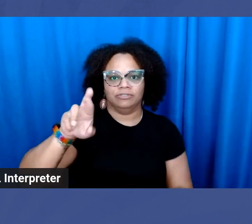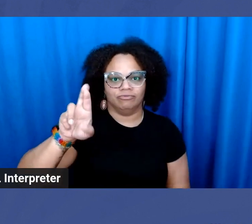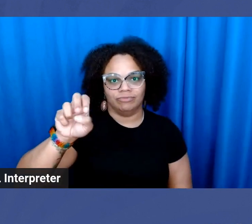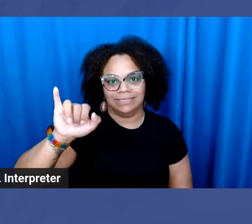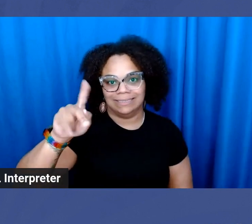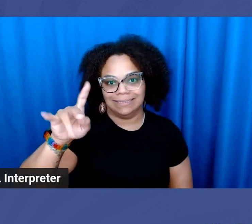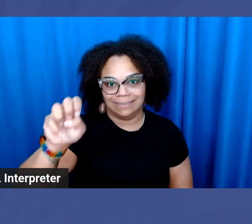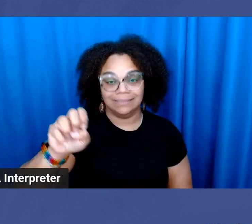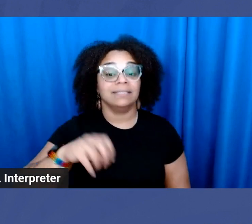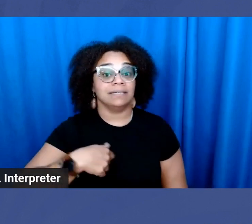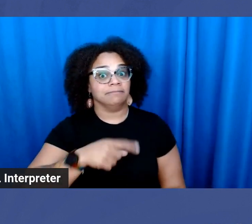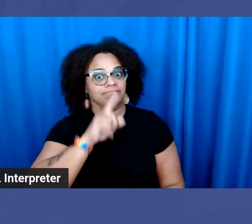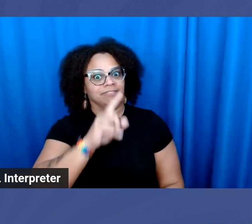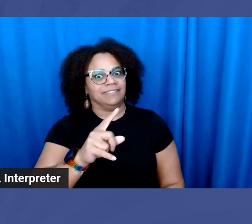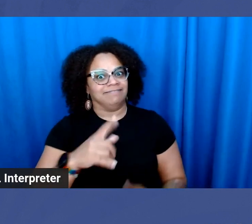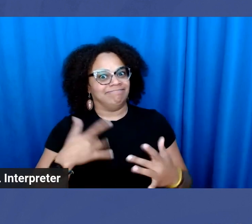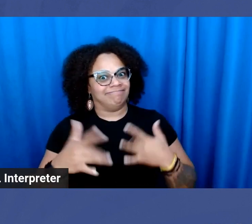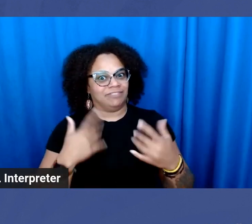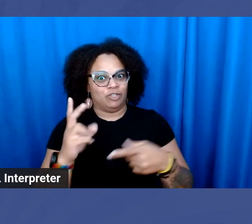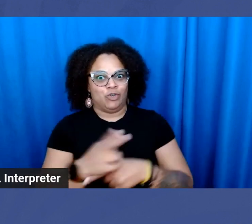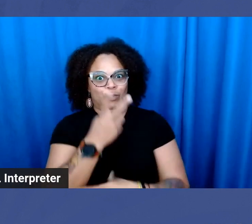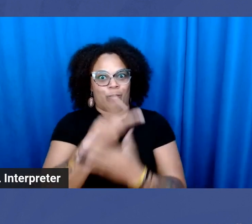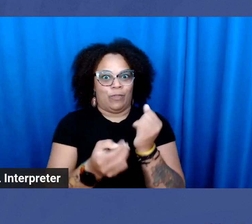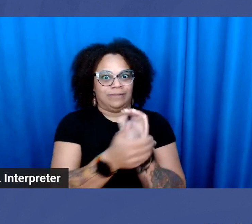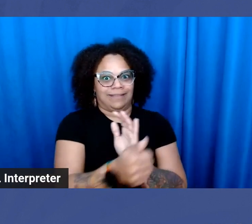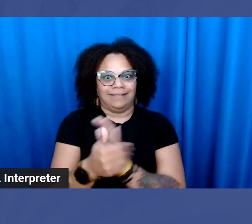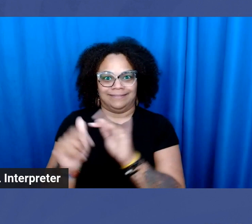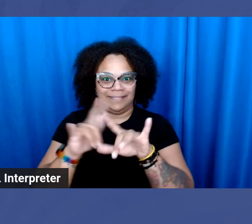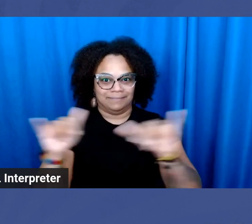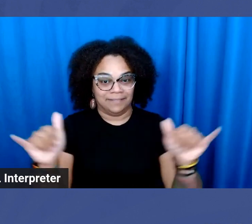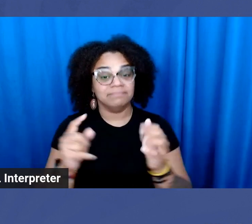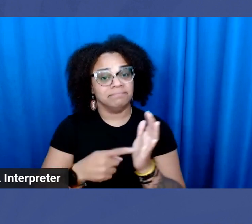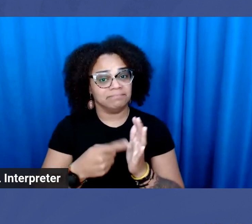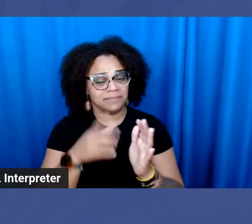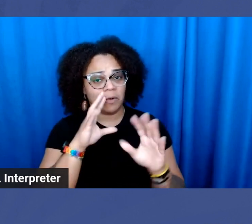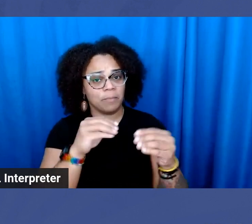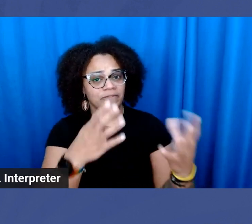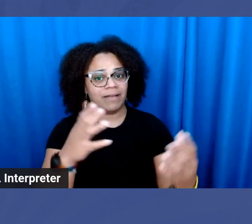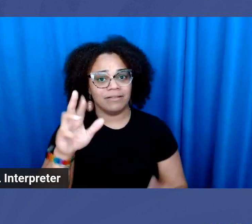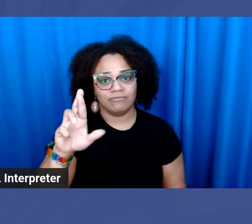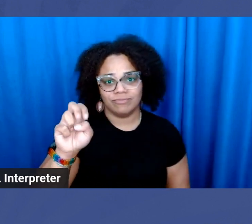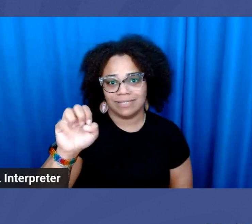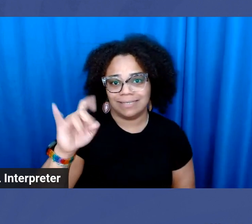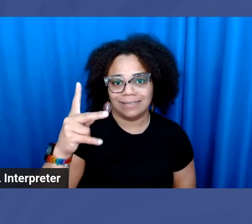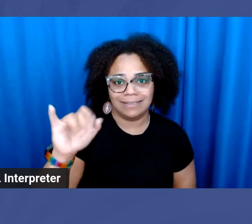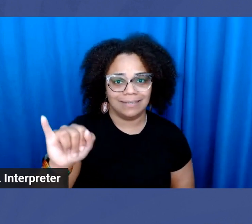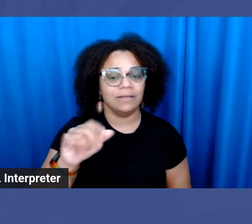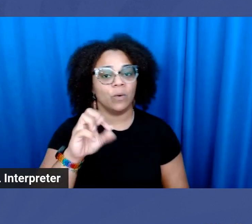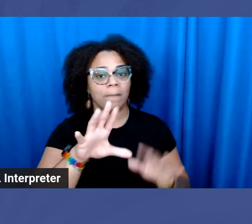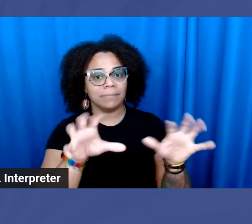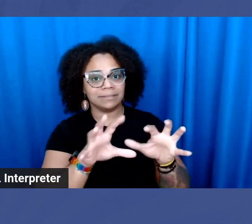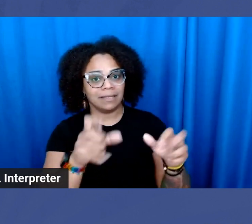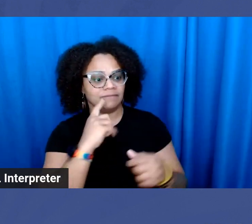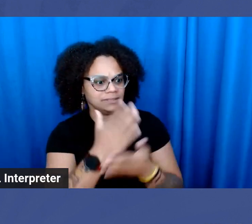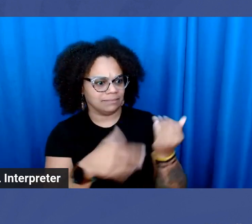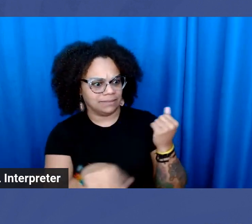same time. And so there were times when I would do Reiki or massage on some of the women who I worked with, she